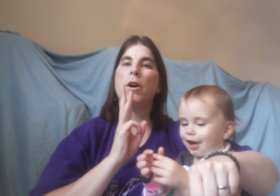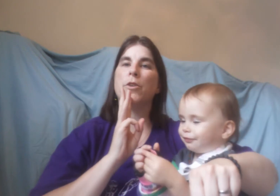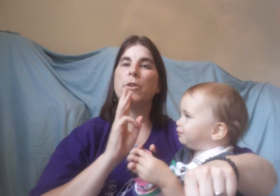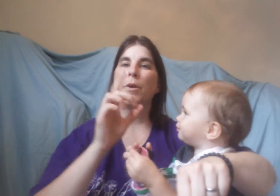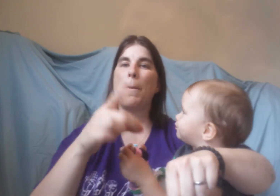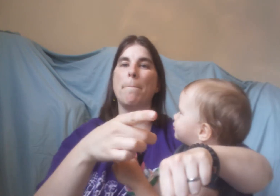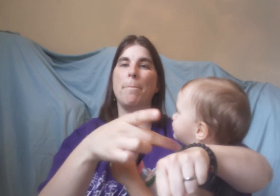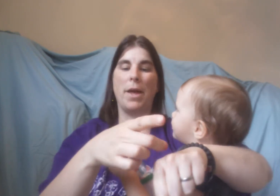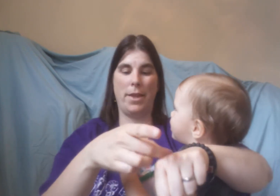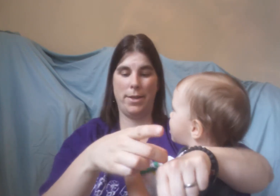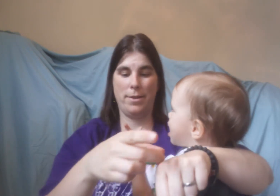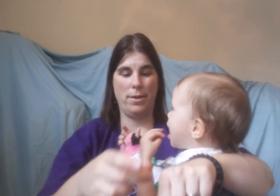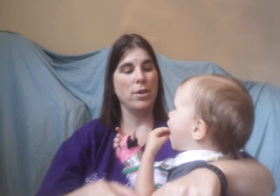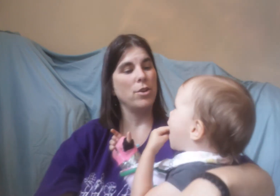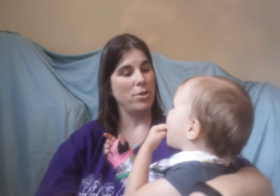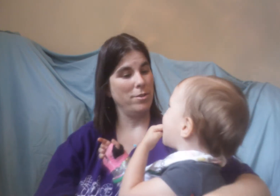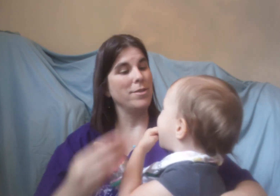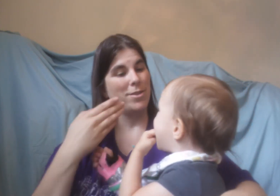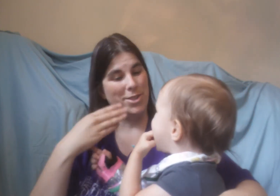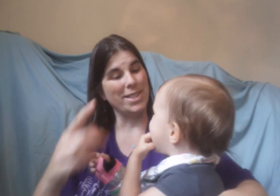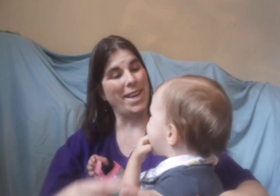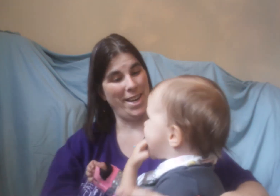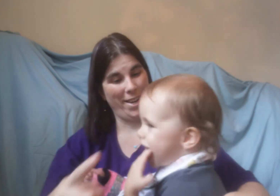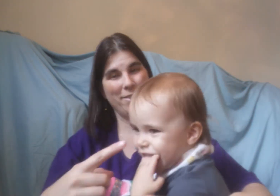Water, melon. Good signing.